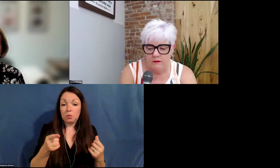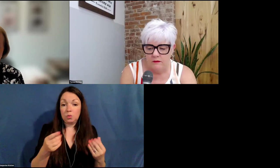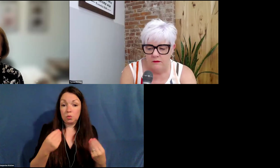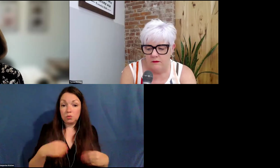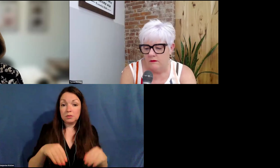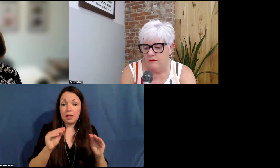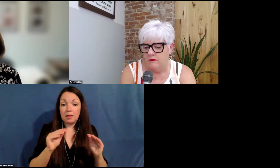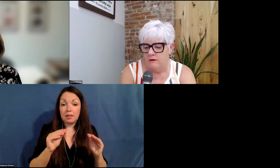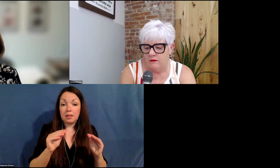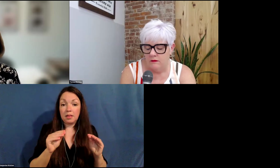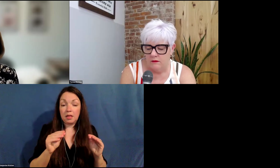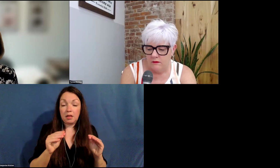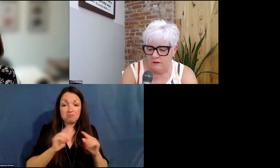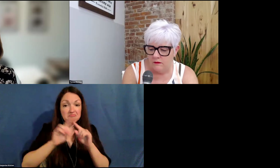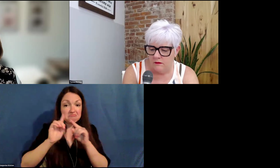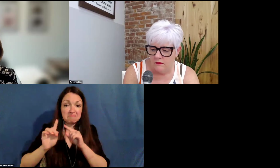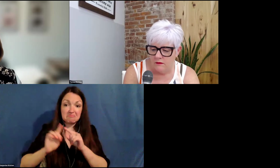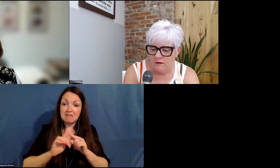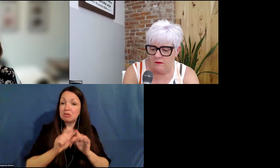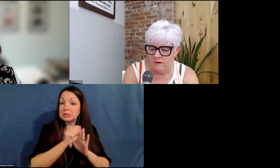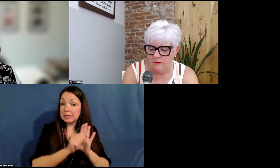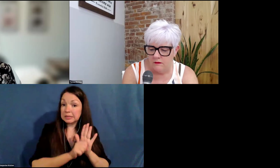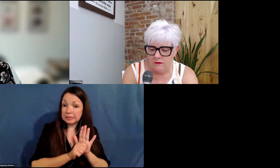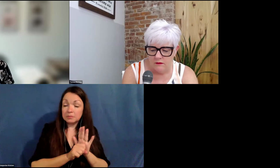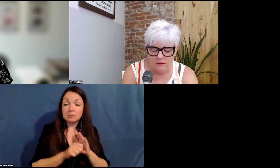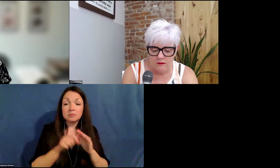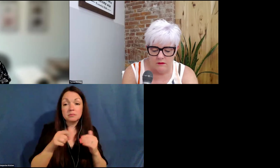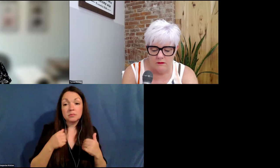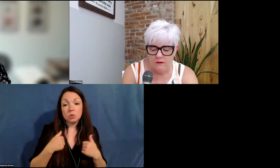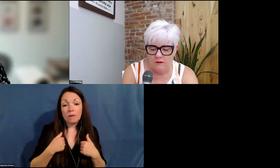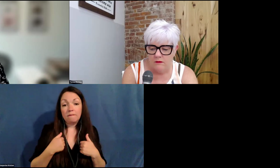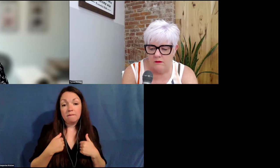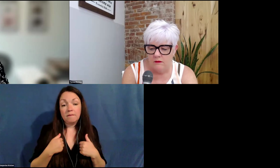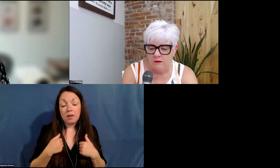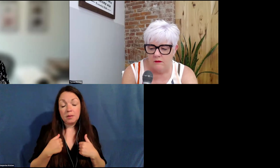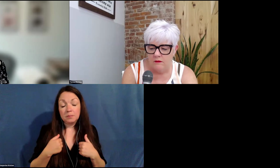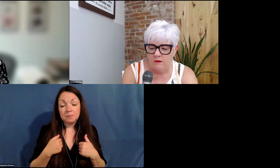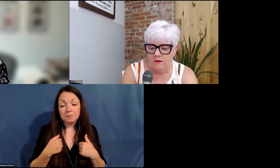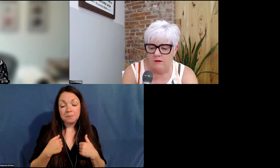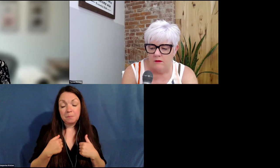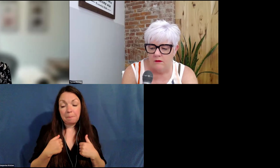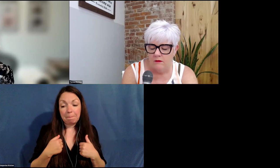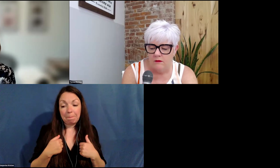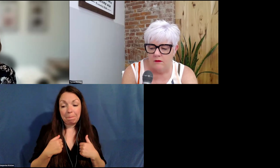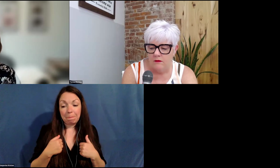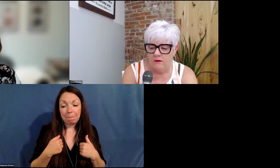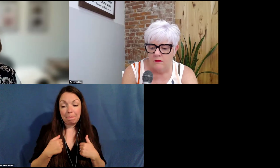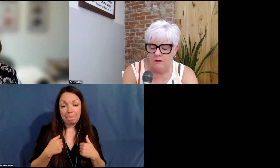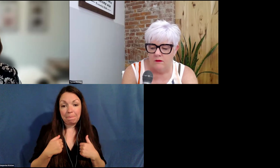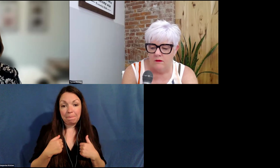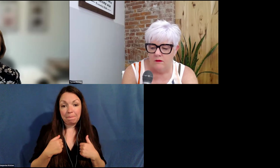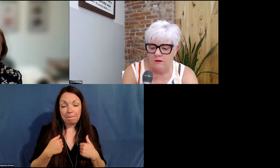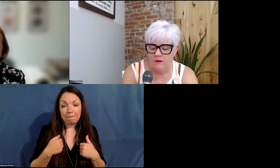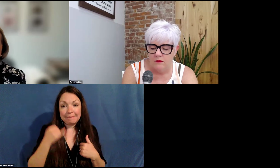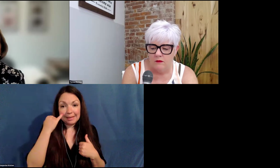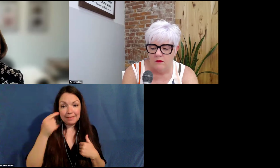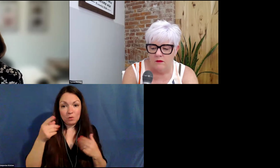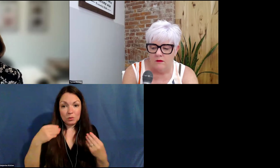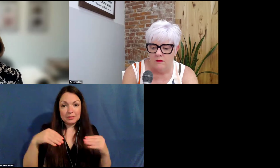selling into a number of states, right? And so you have and you're selling through,